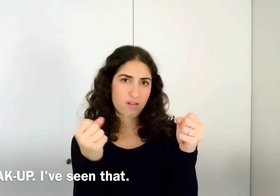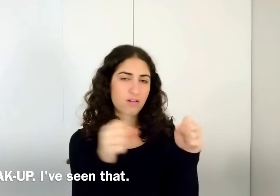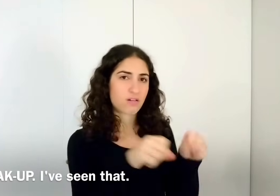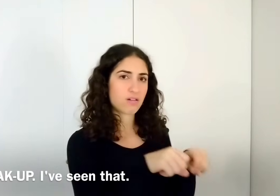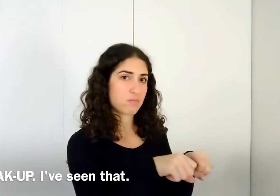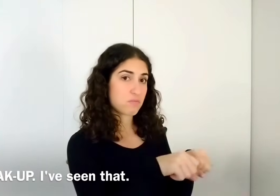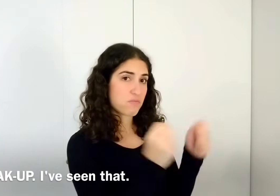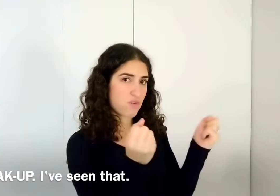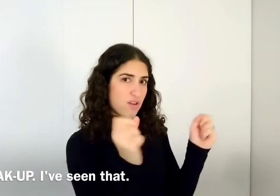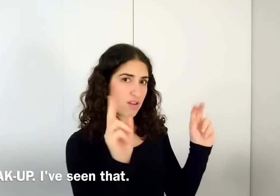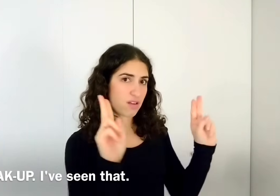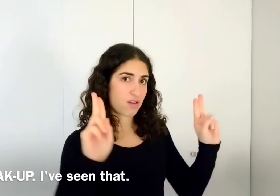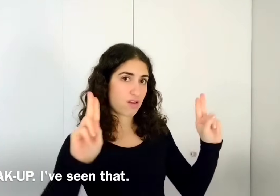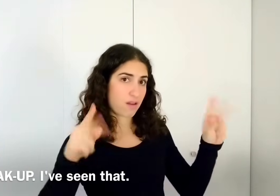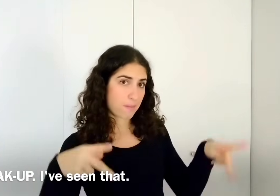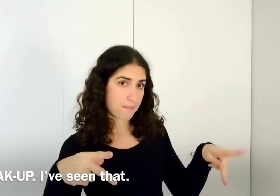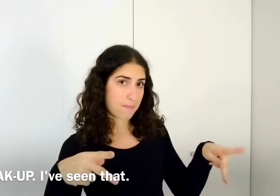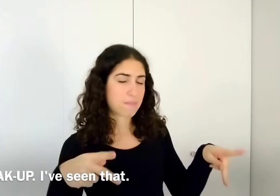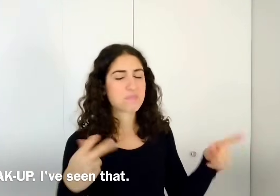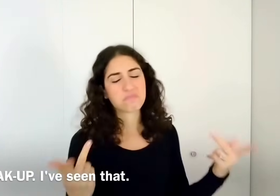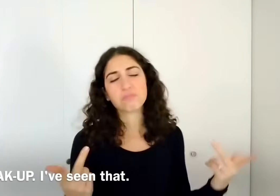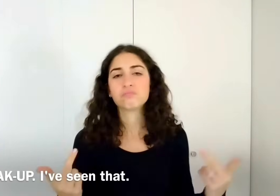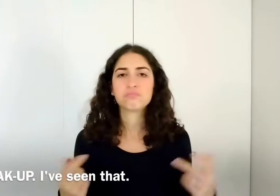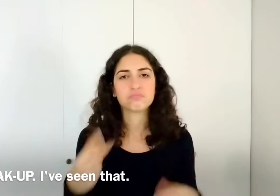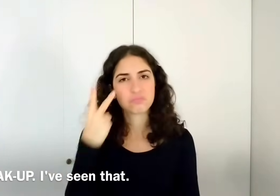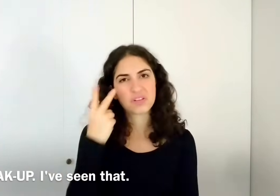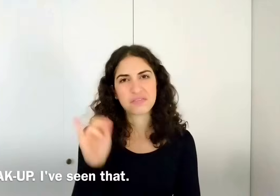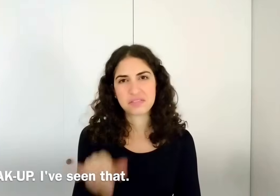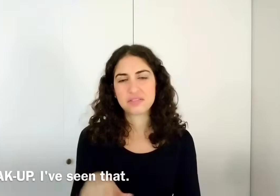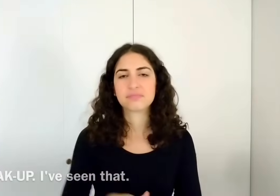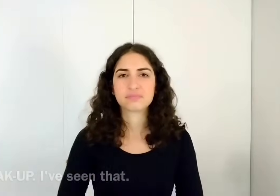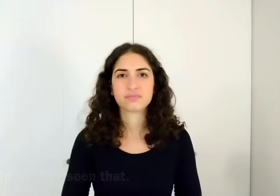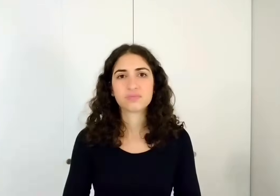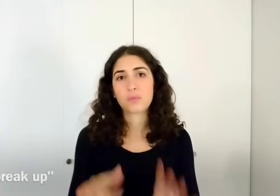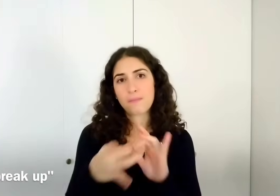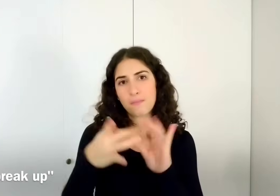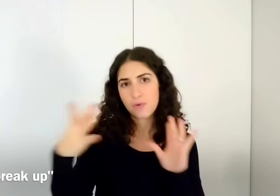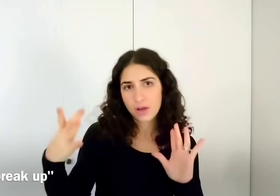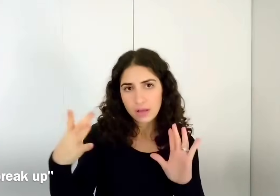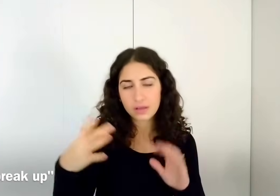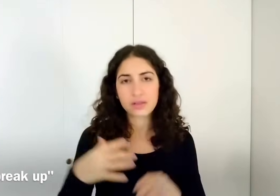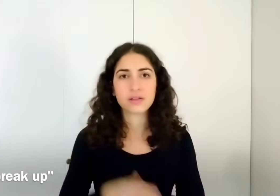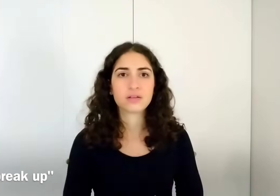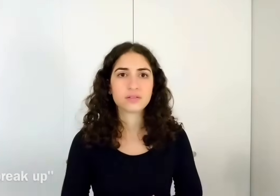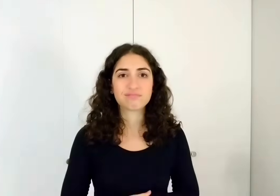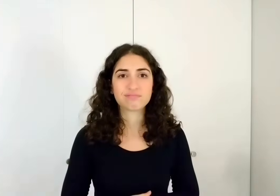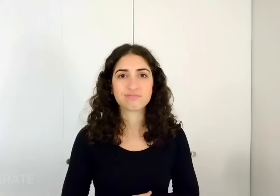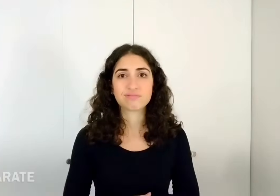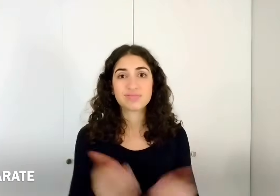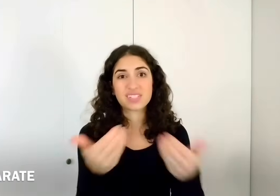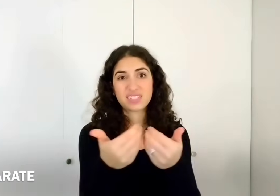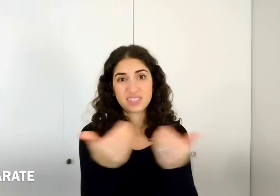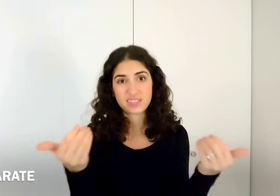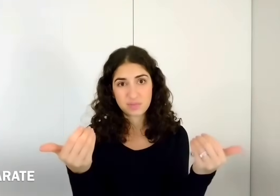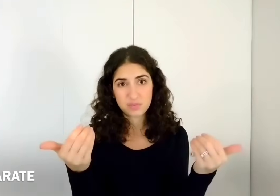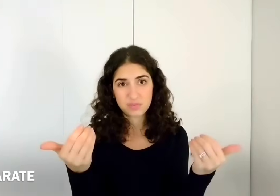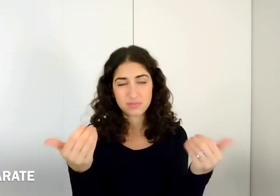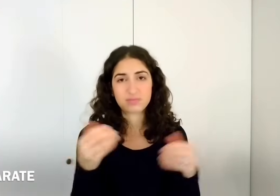Break up. So I've seen that. Or break up. Separate.